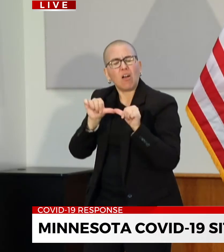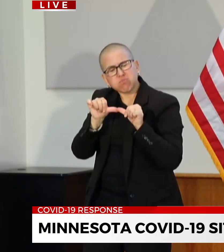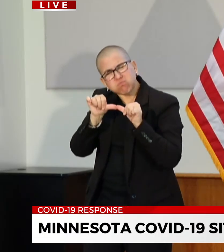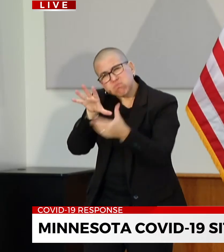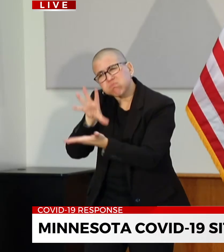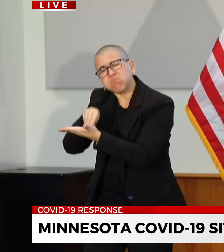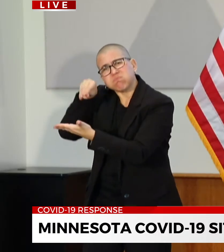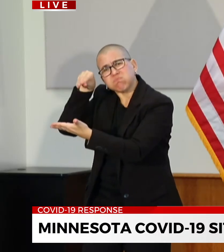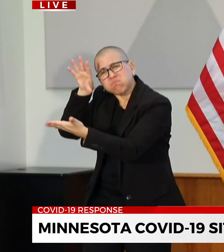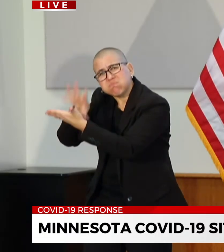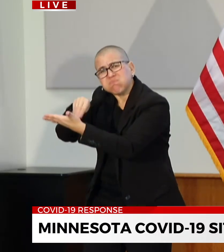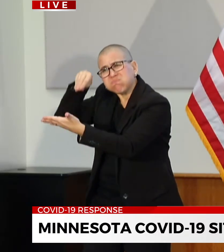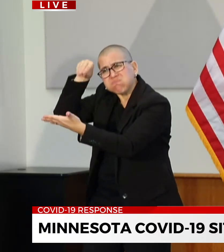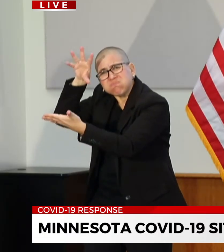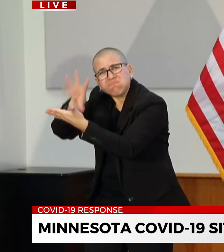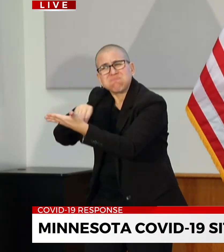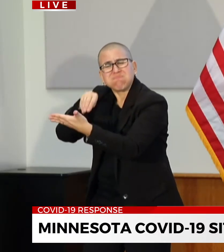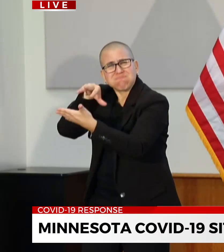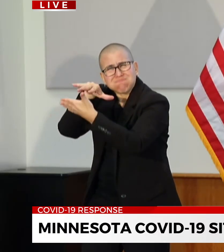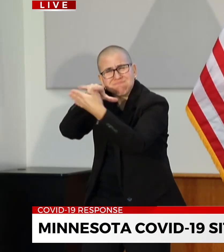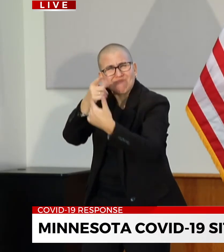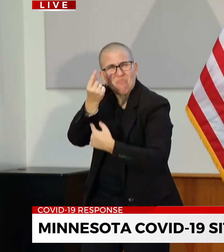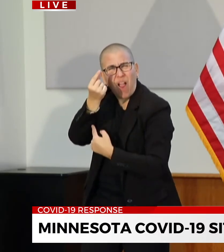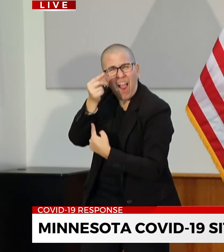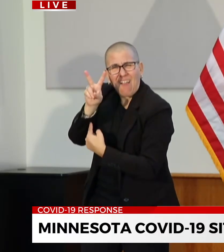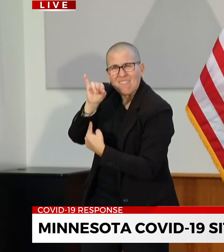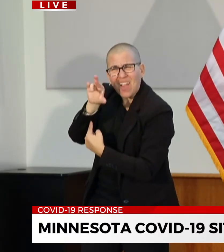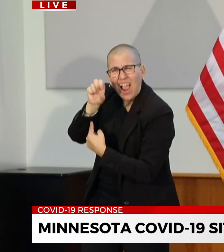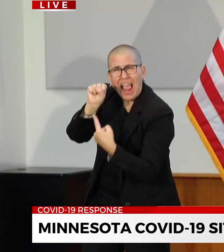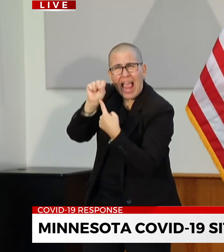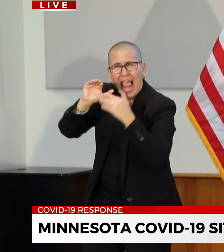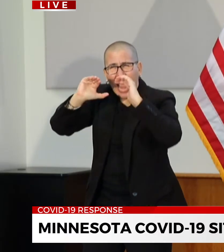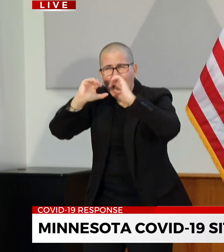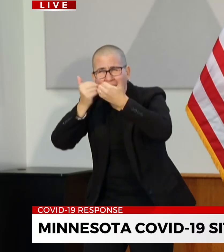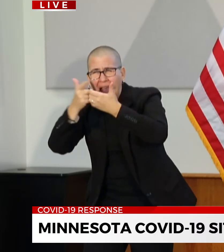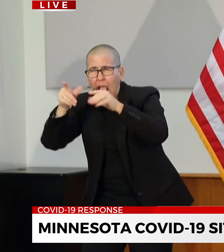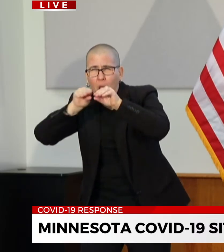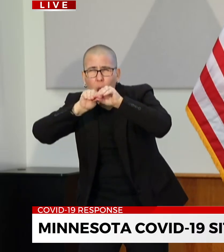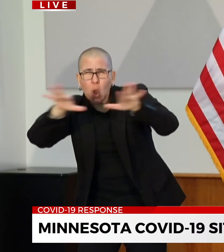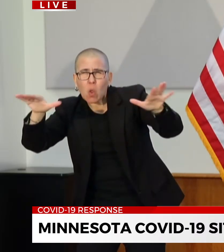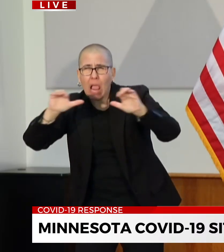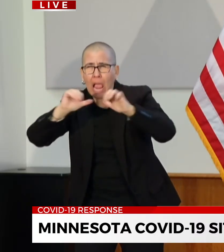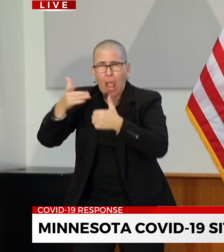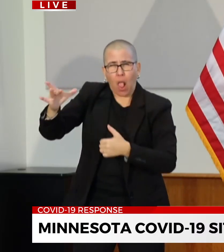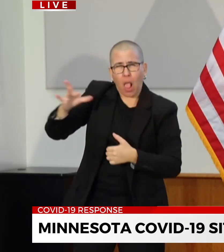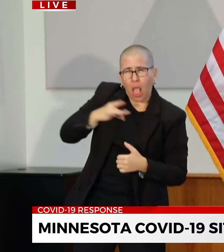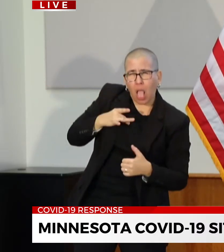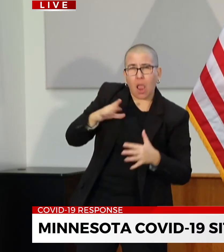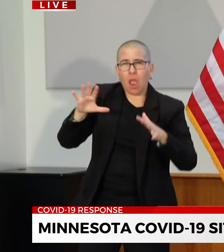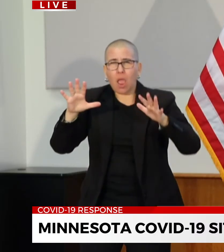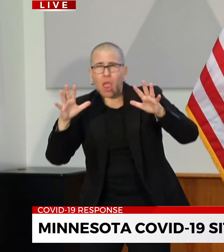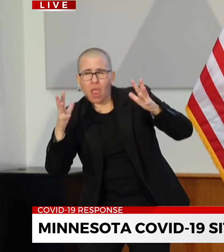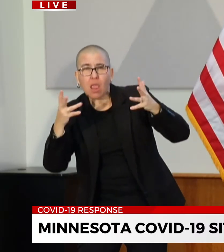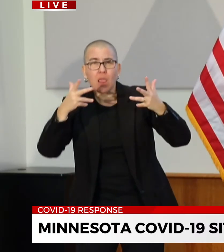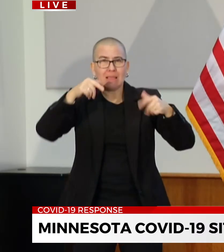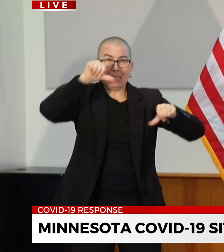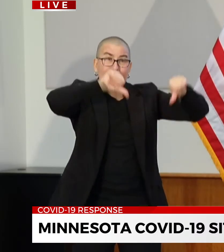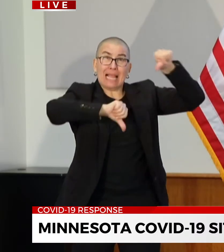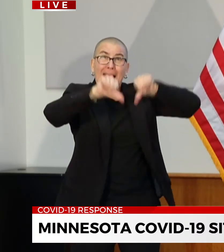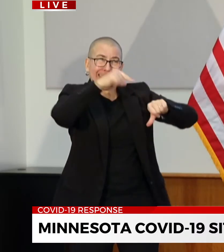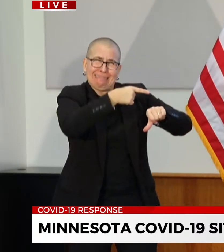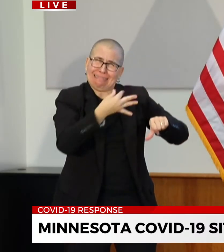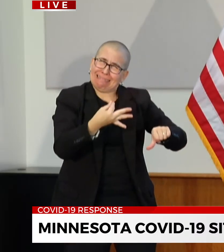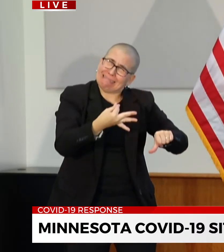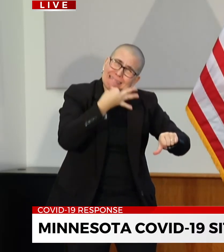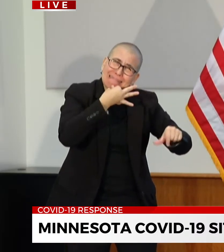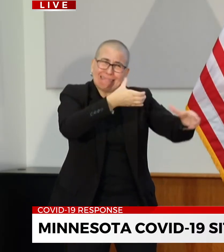how it affects people's bodies over time. Some of the best scientists in the world continue to add to our knowledge of the virus, and that impacts what